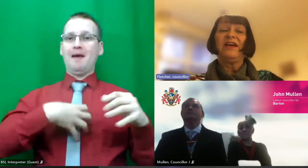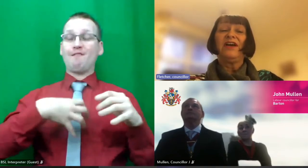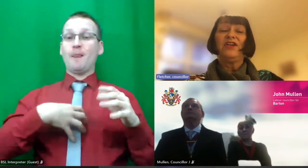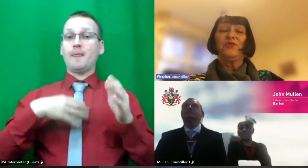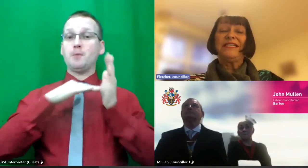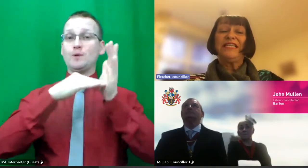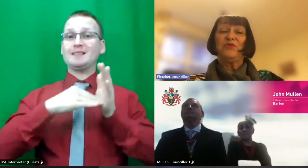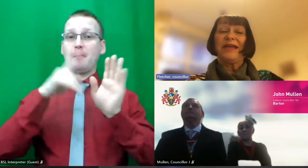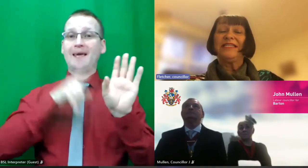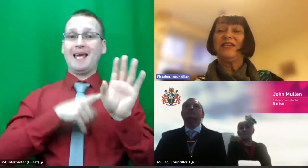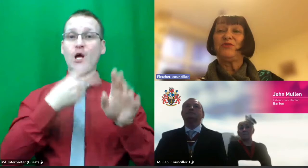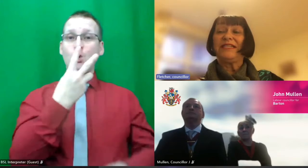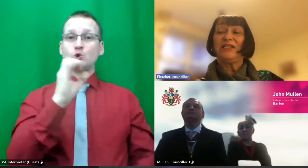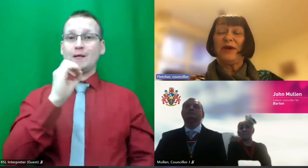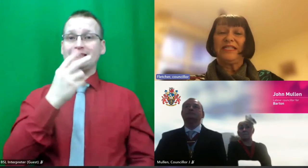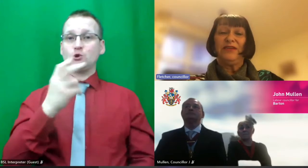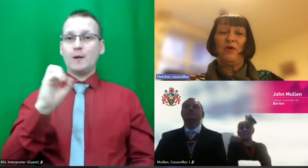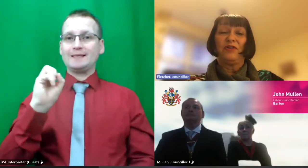year